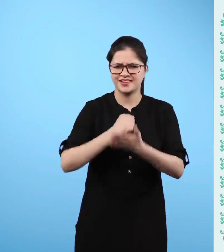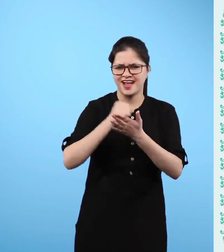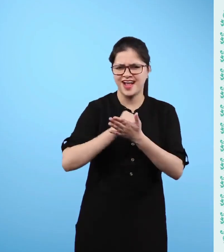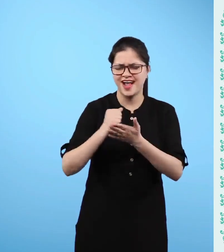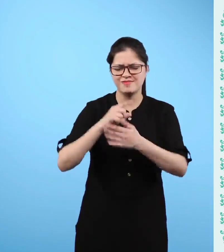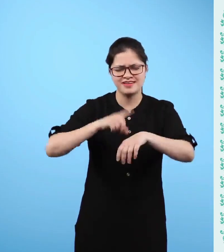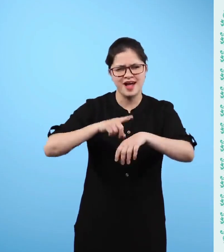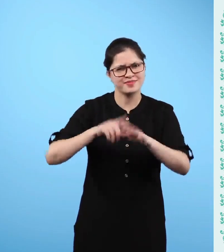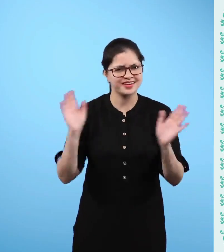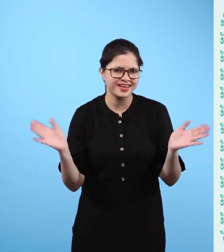Practice time.